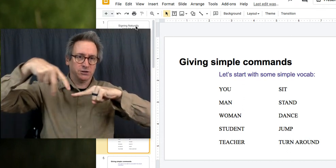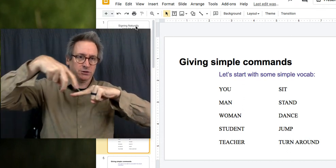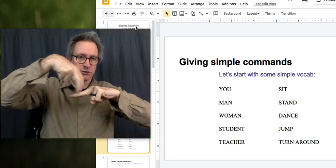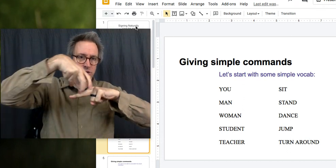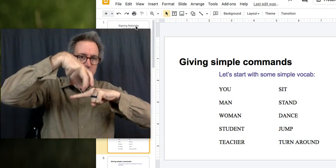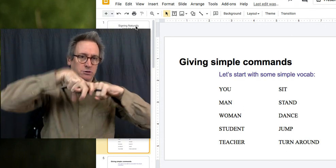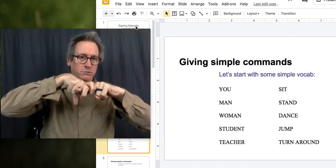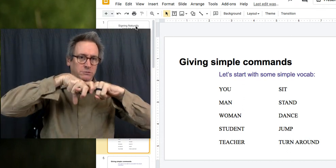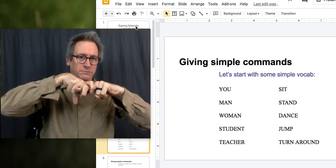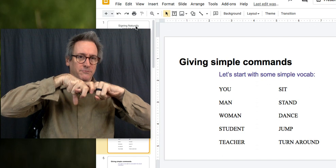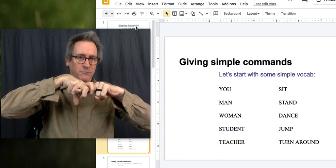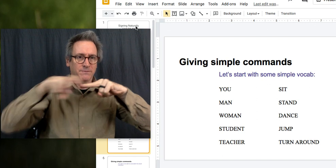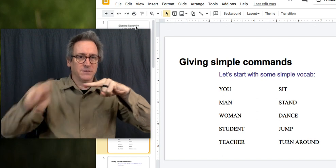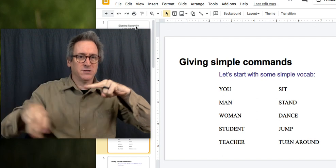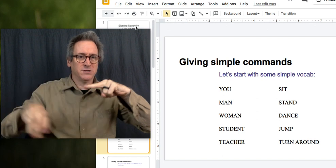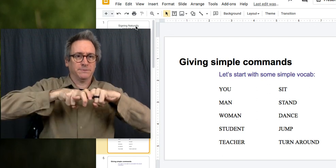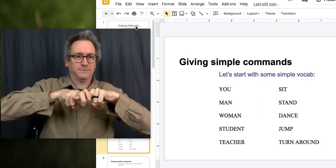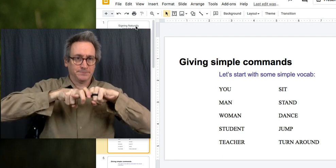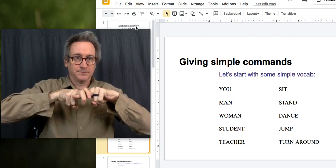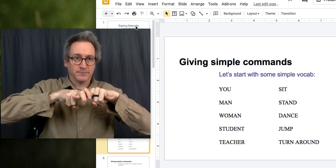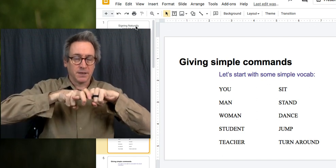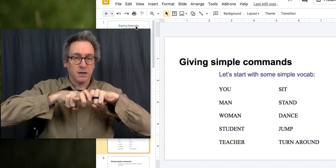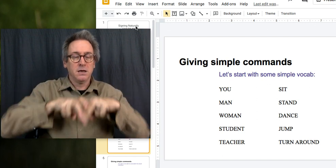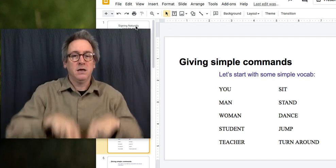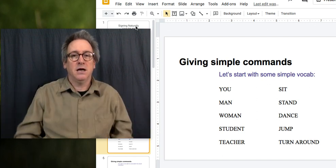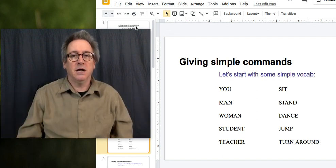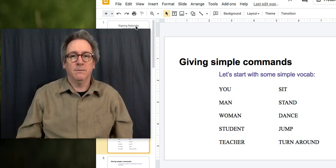sits. Right? So sit.